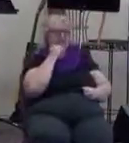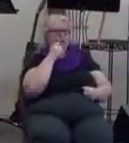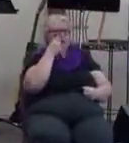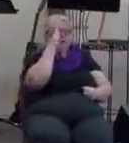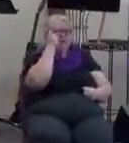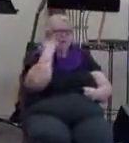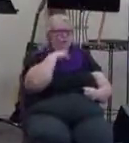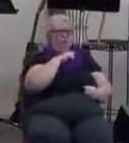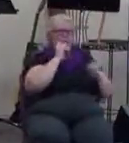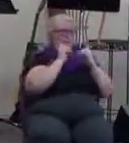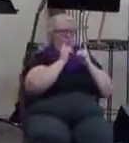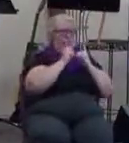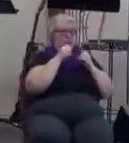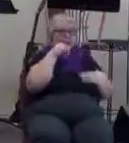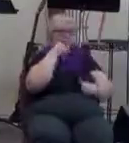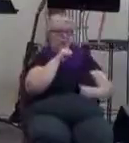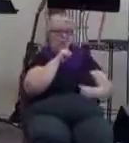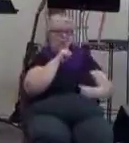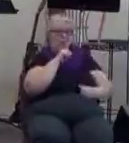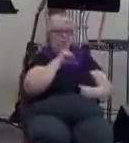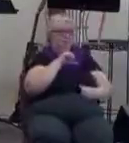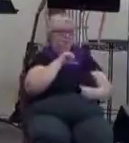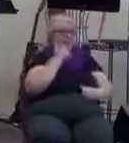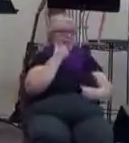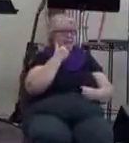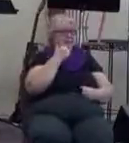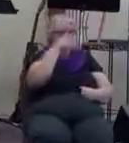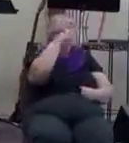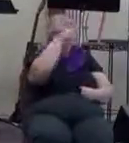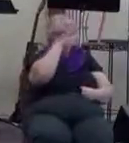looking at her, and man, you want to put your life out?